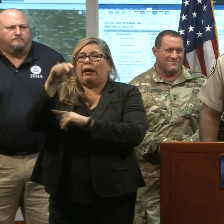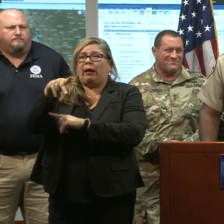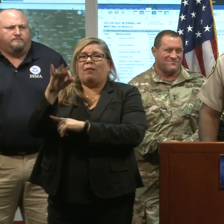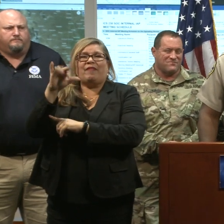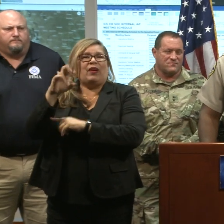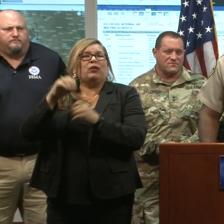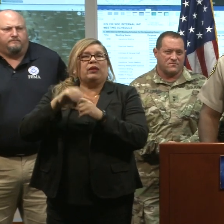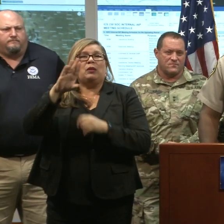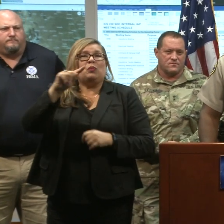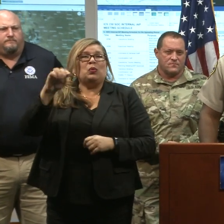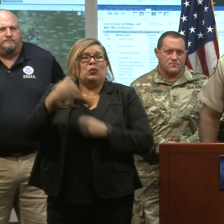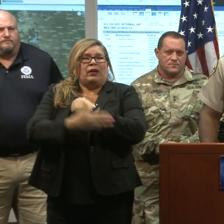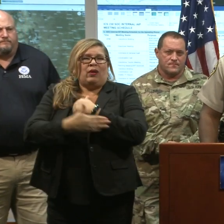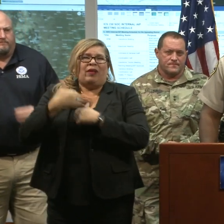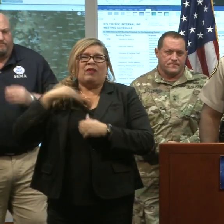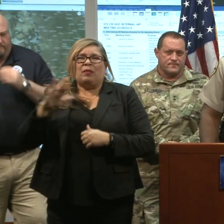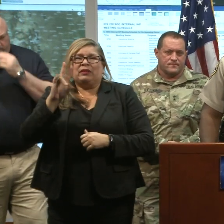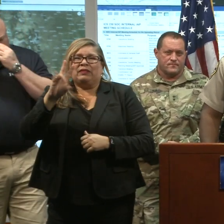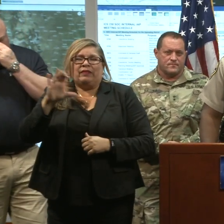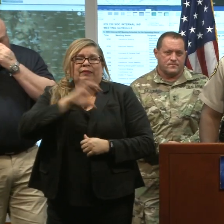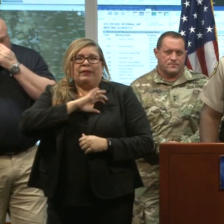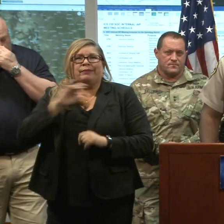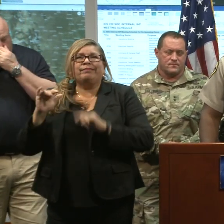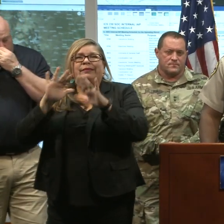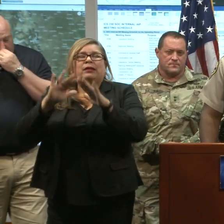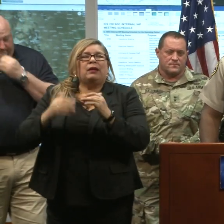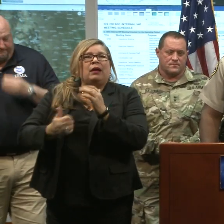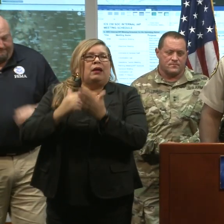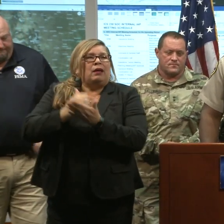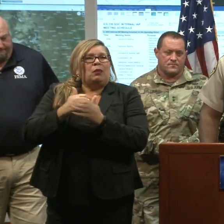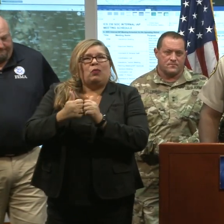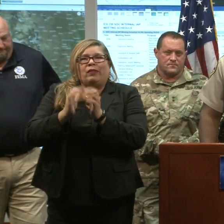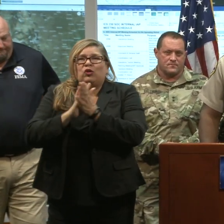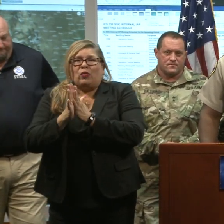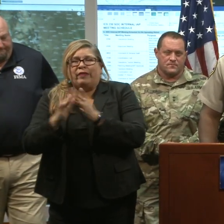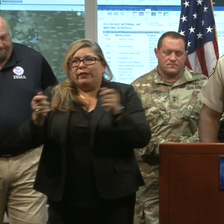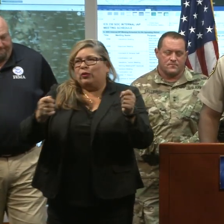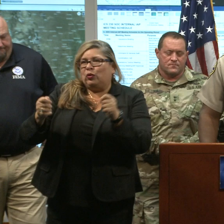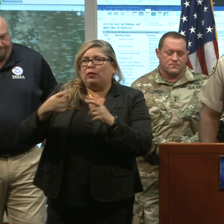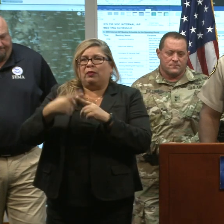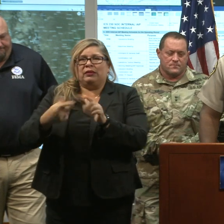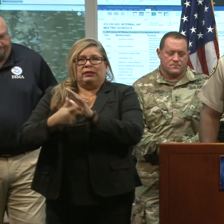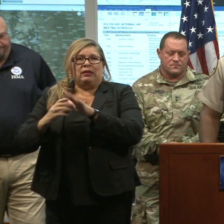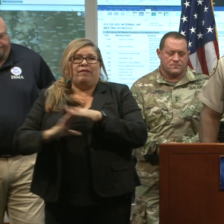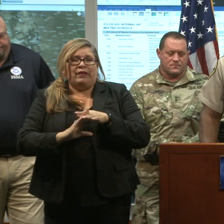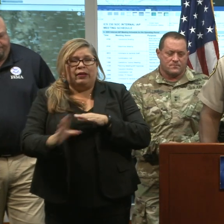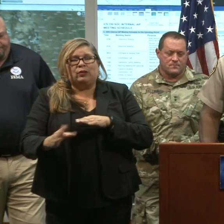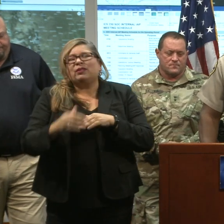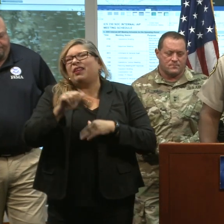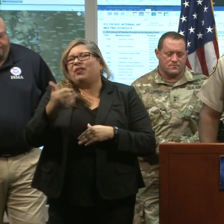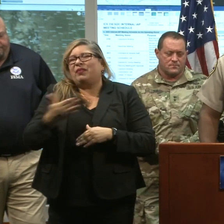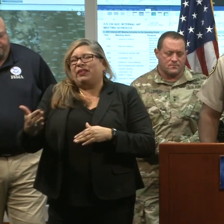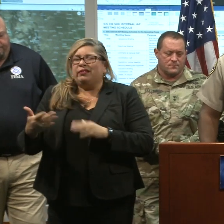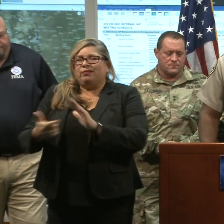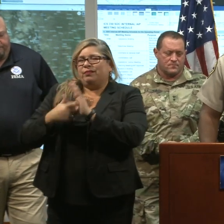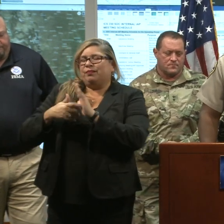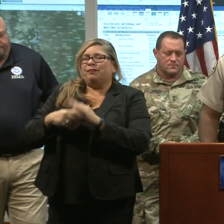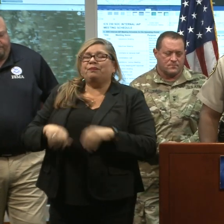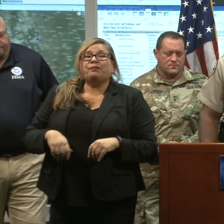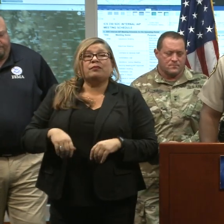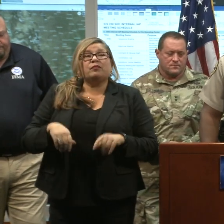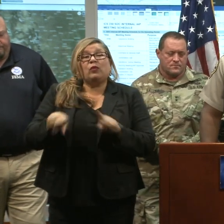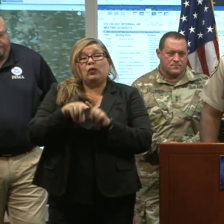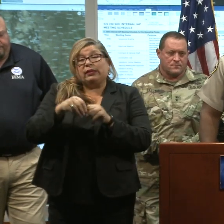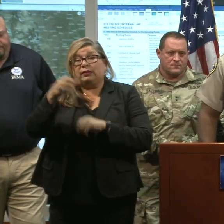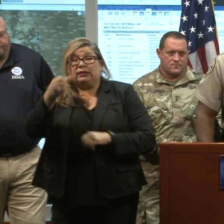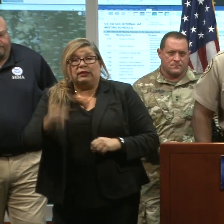approximately 75, and they're assisting with traffic control and evacuation and other things that come up as may be needed. Also down